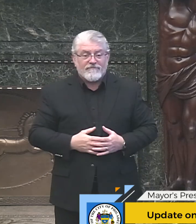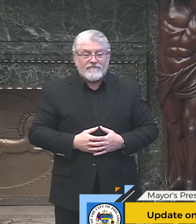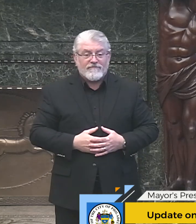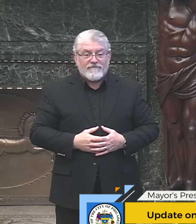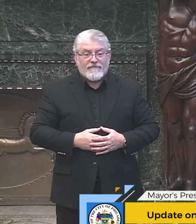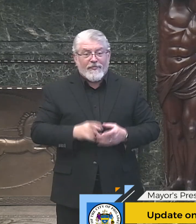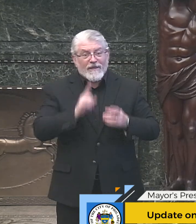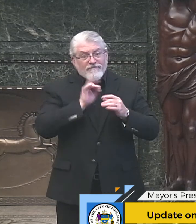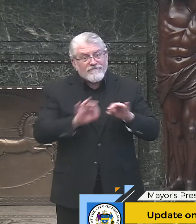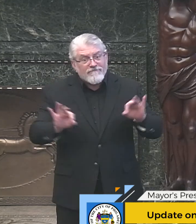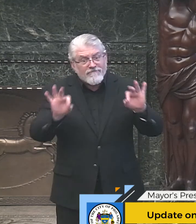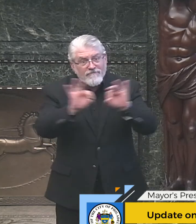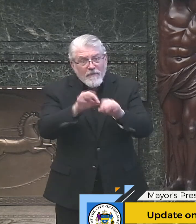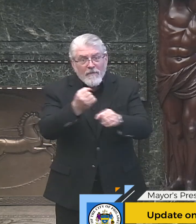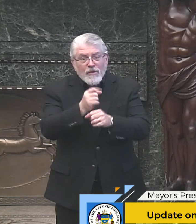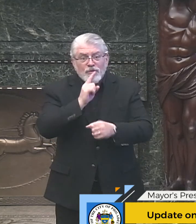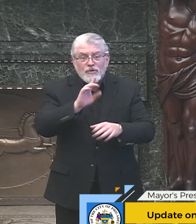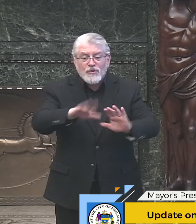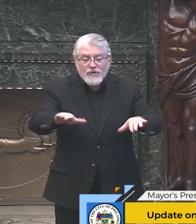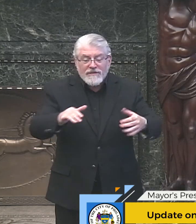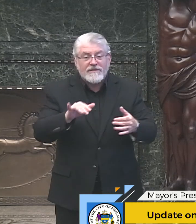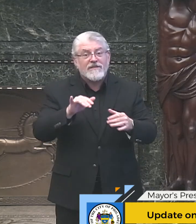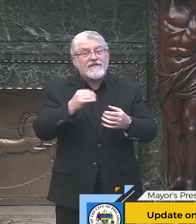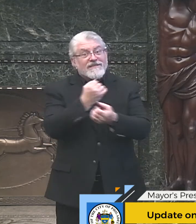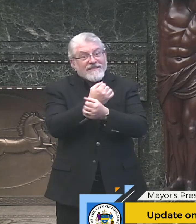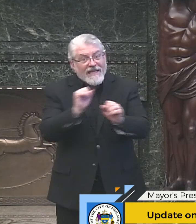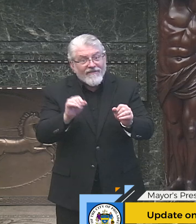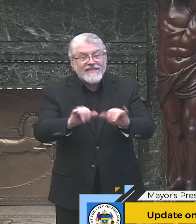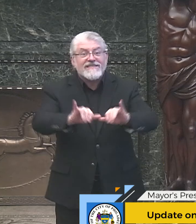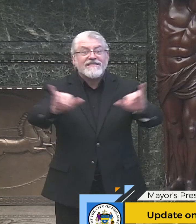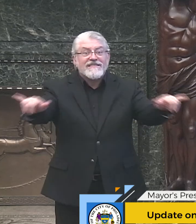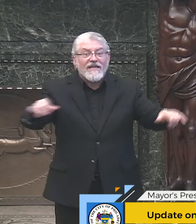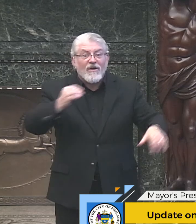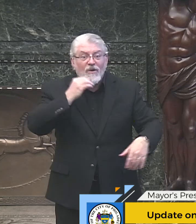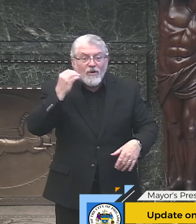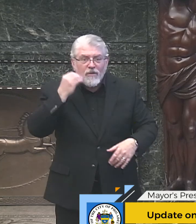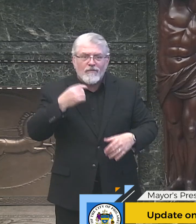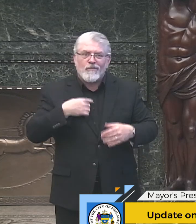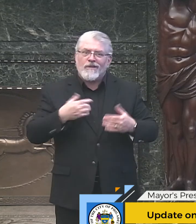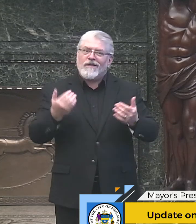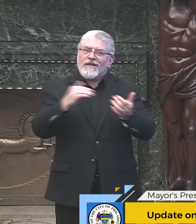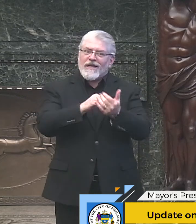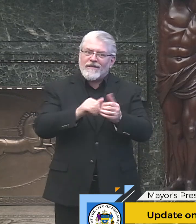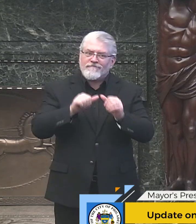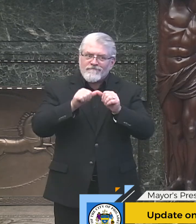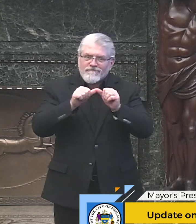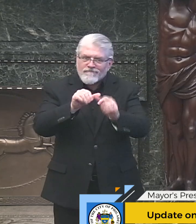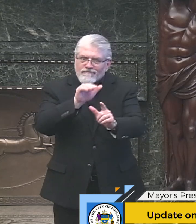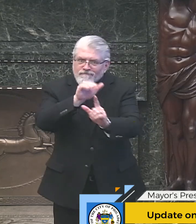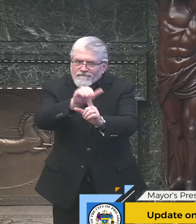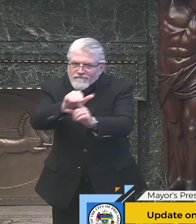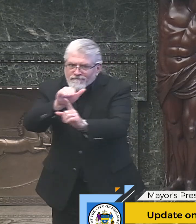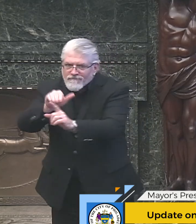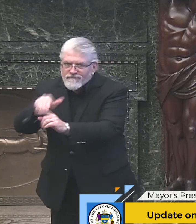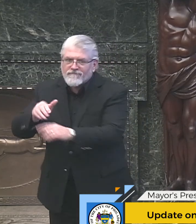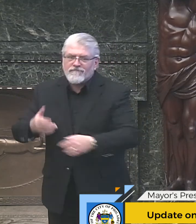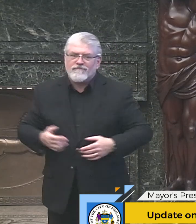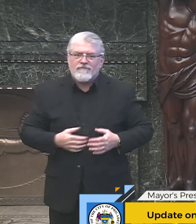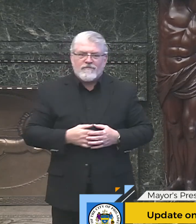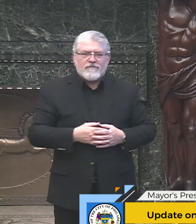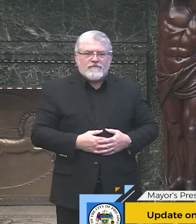are in and safe, and we'll continue to push out that message. We can't physically restrain large groups of